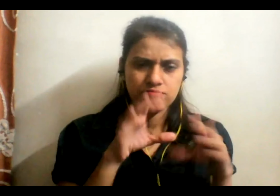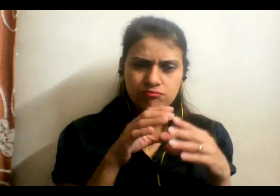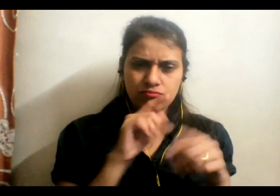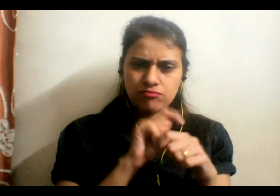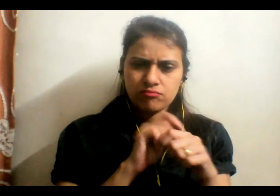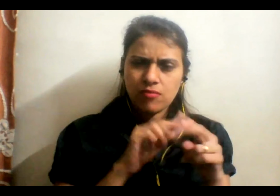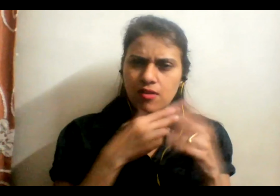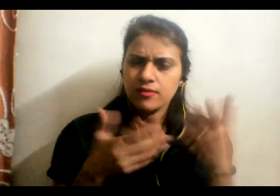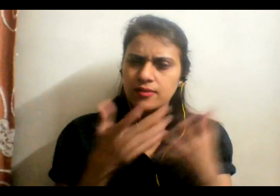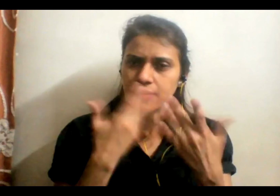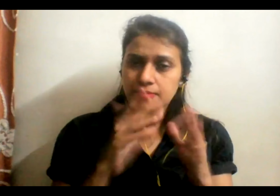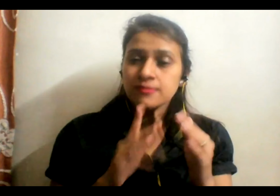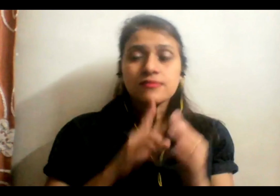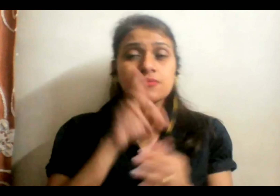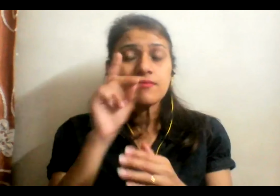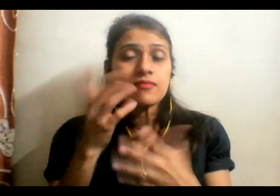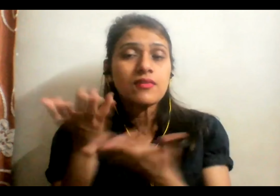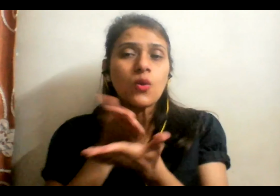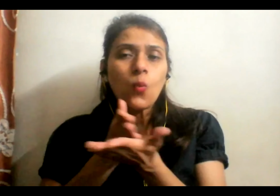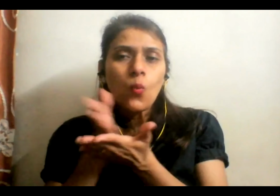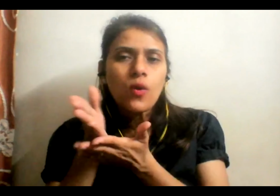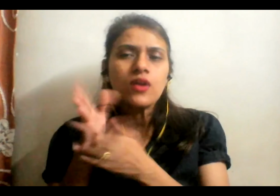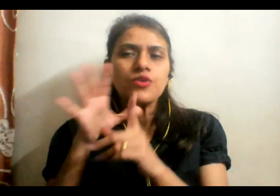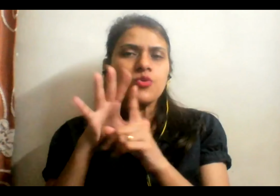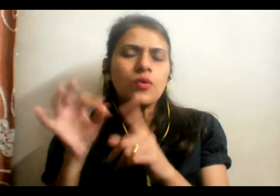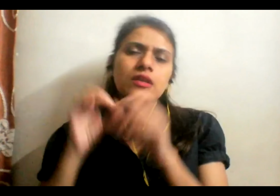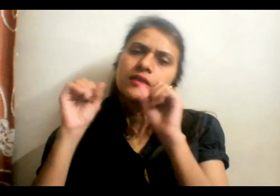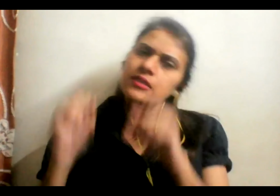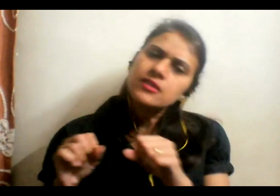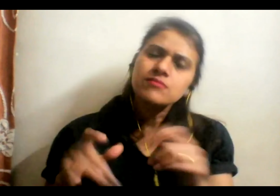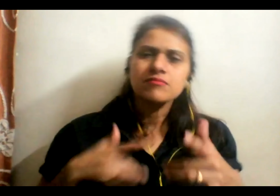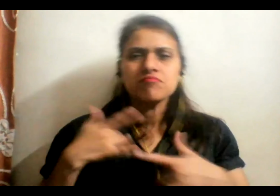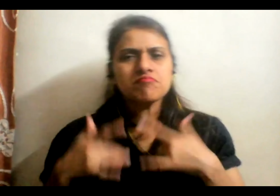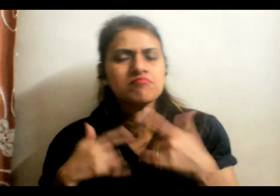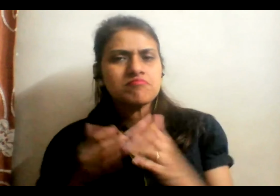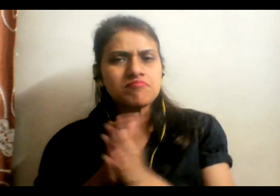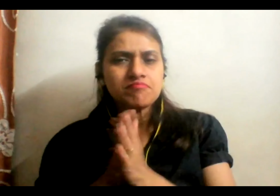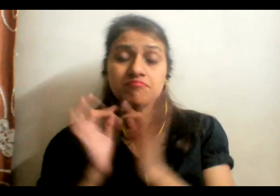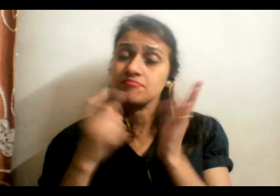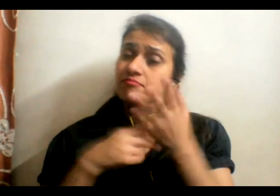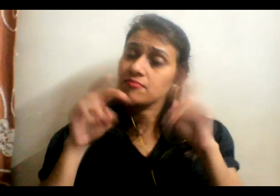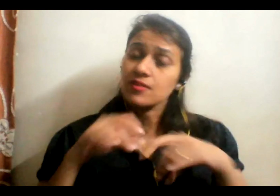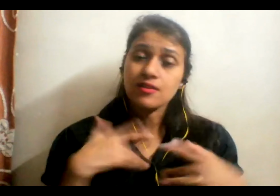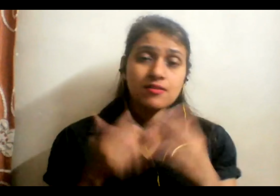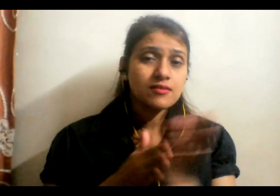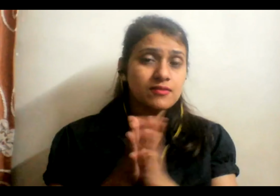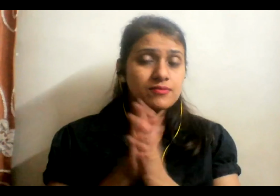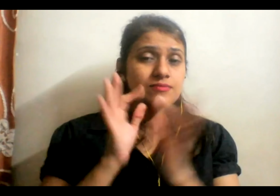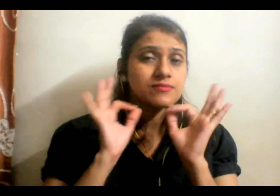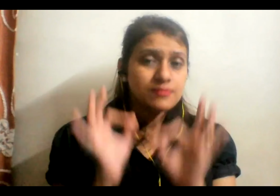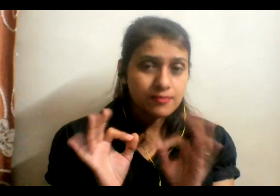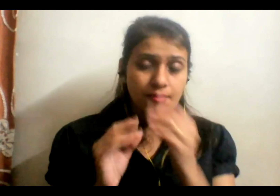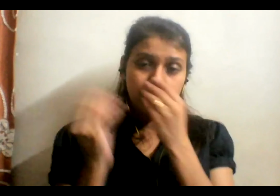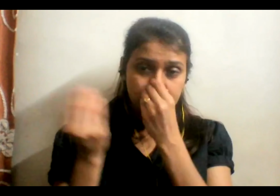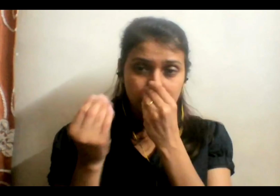discuss what's not going your way, and do it. Yeah, it's interesting. Research is very, very interesting if it's on something